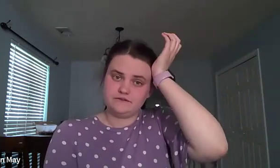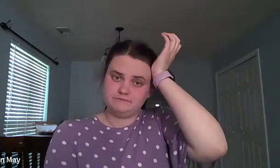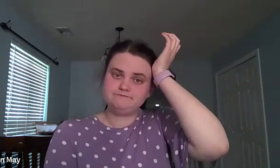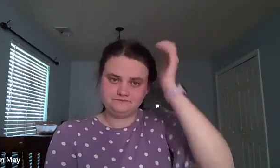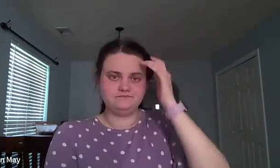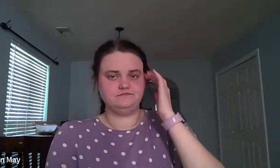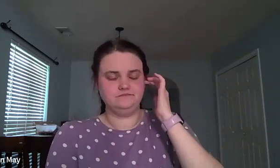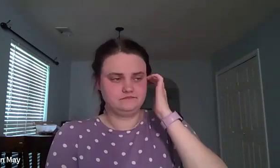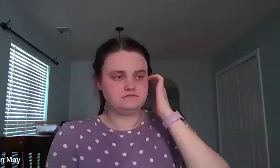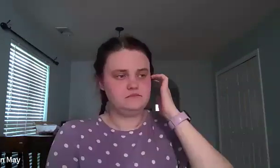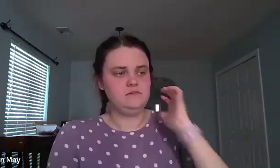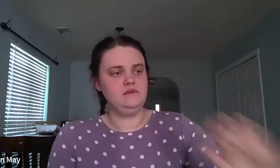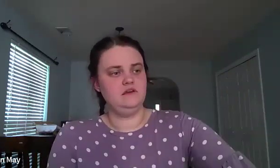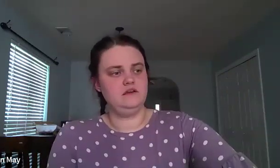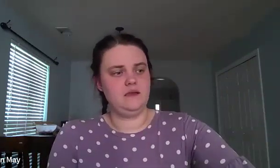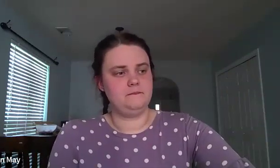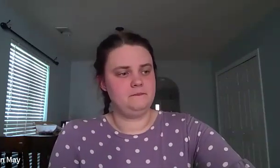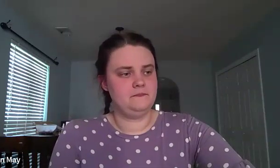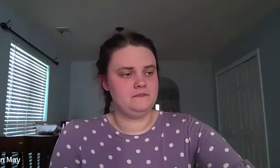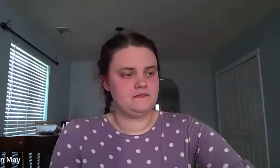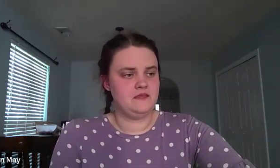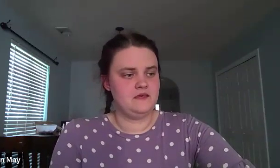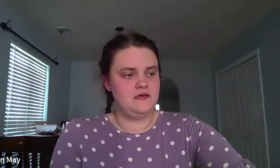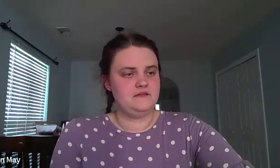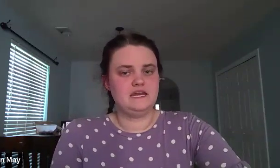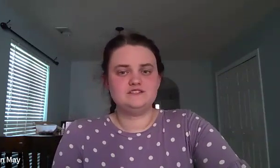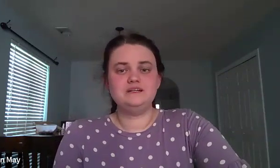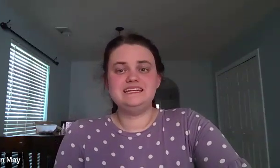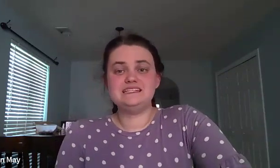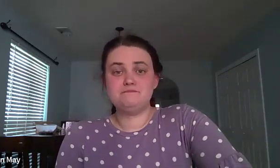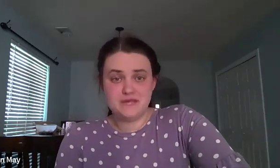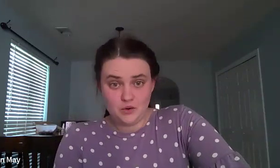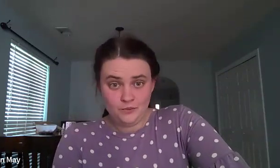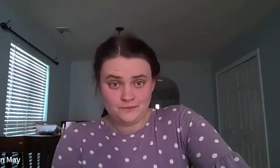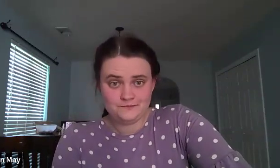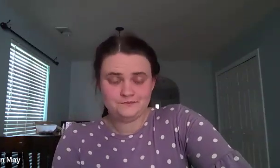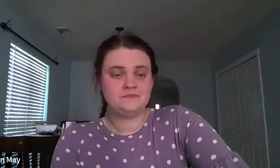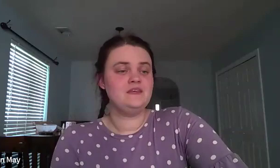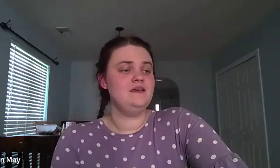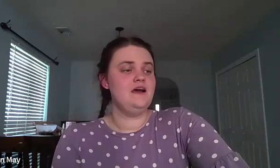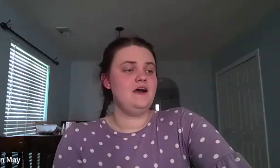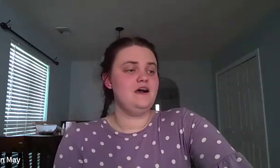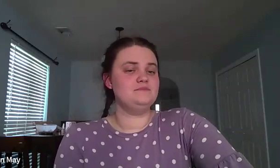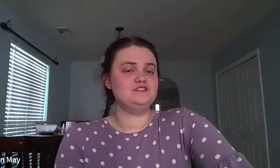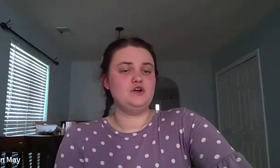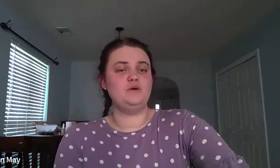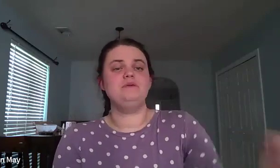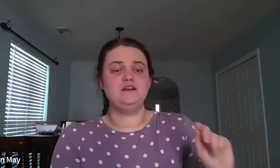often. Okay. The next one is pickle. So